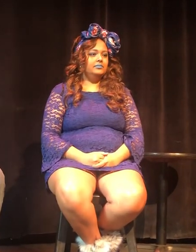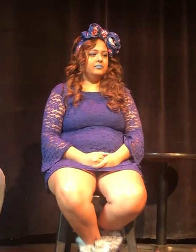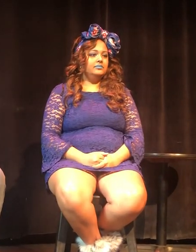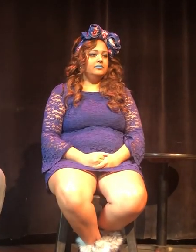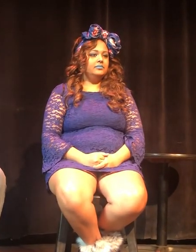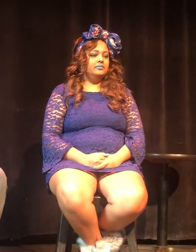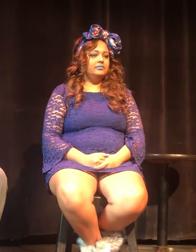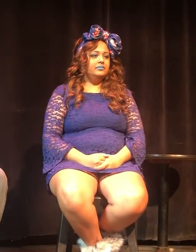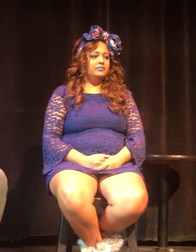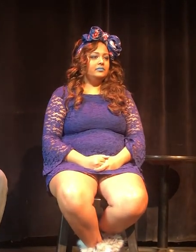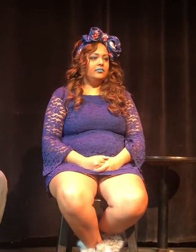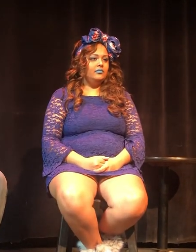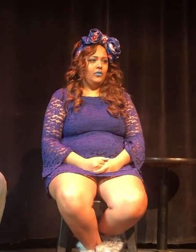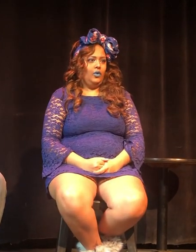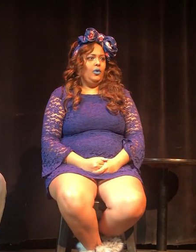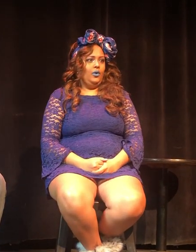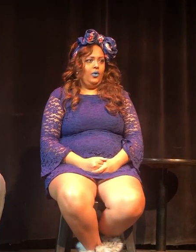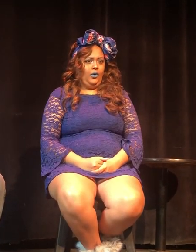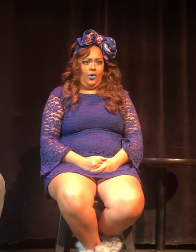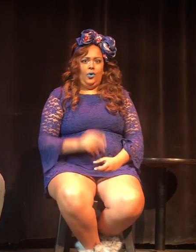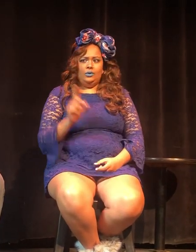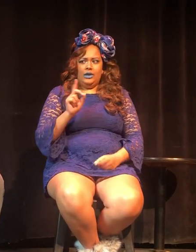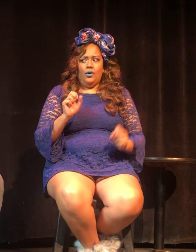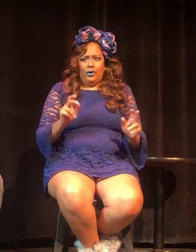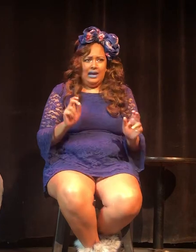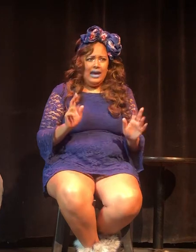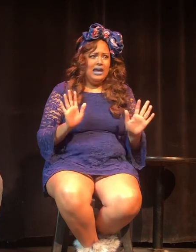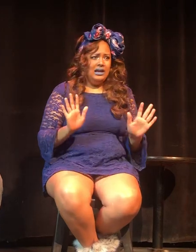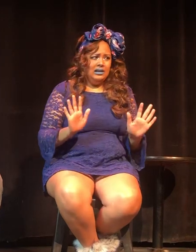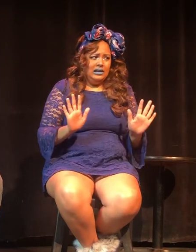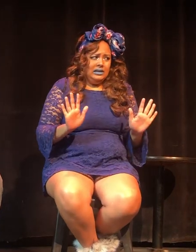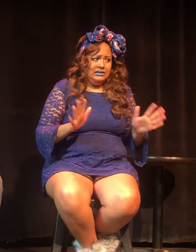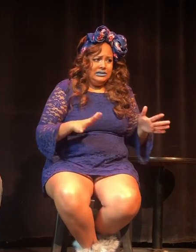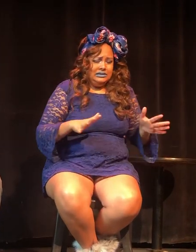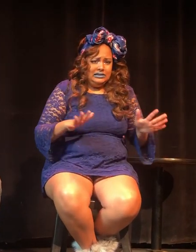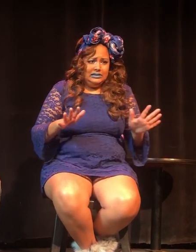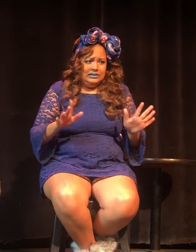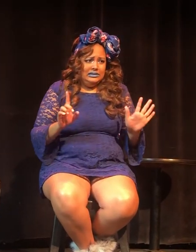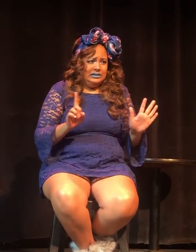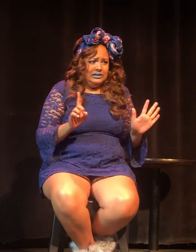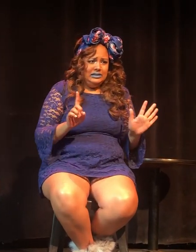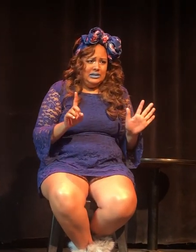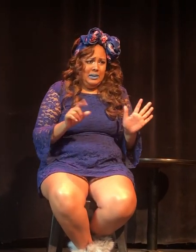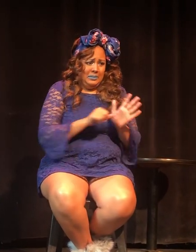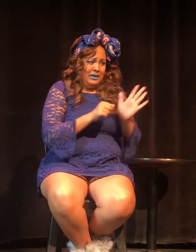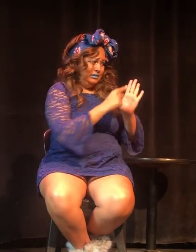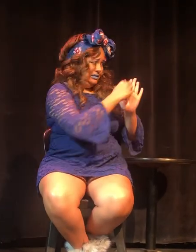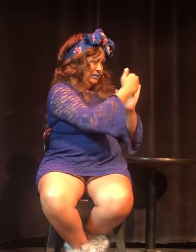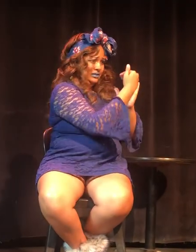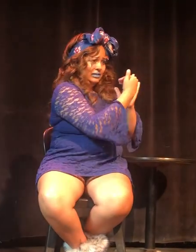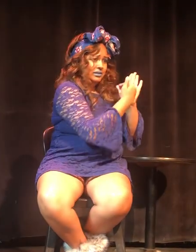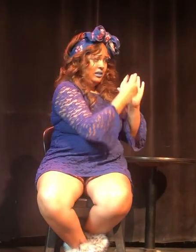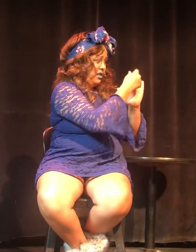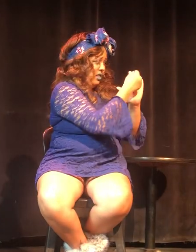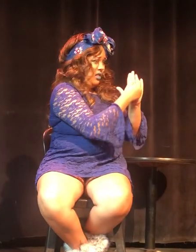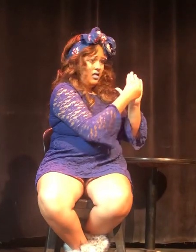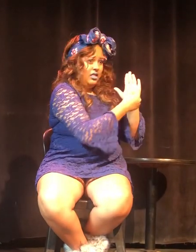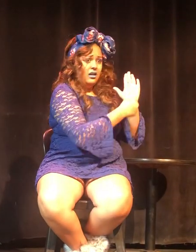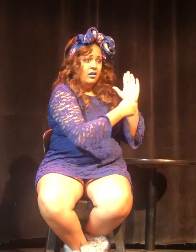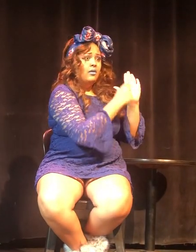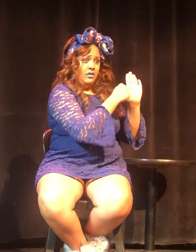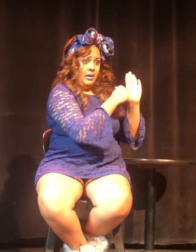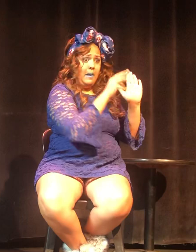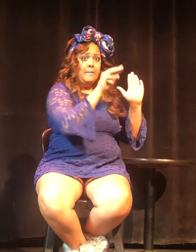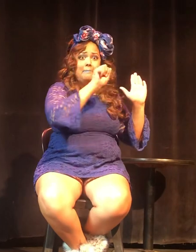All right, said Derek. Okay, here are your clipboards. Page one has the map with our